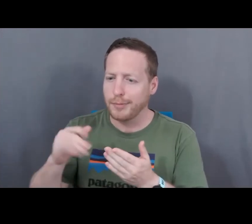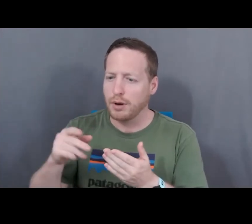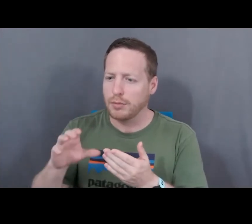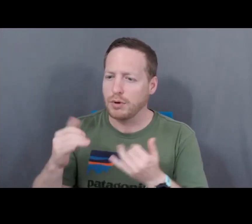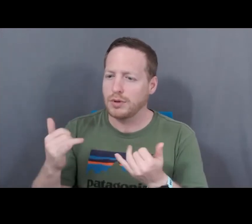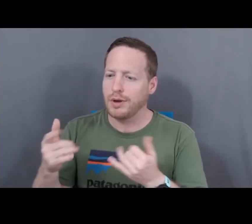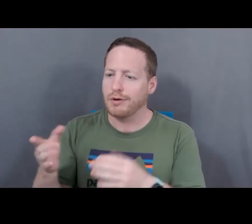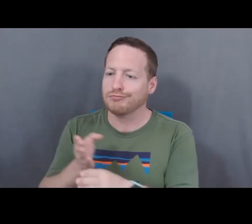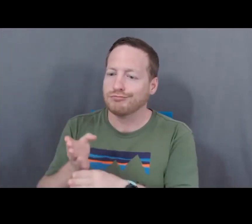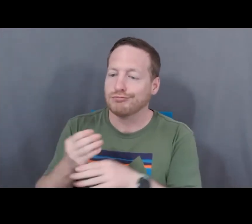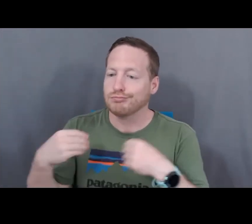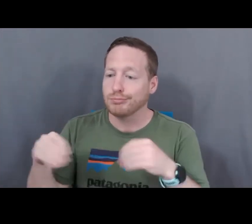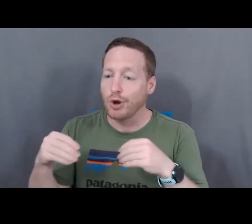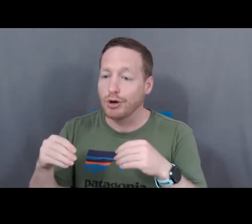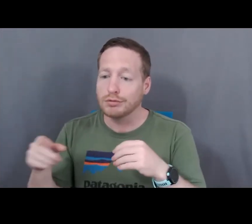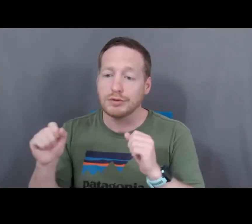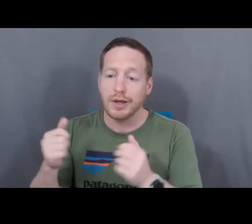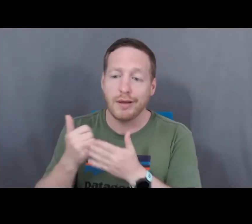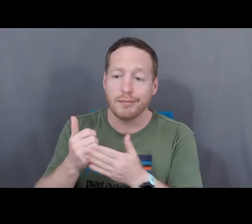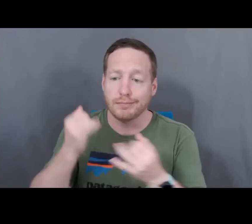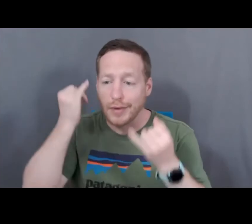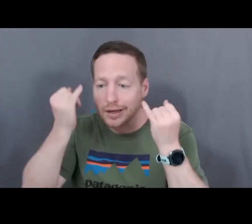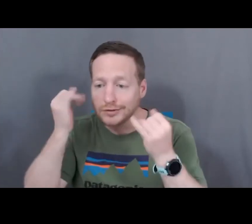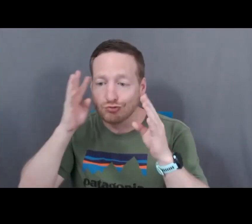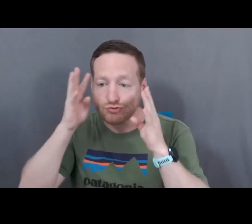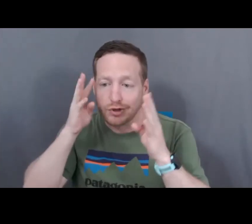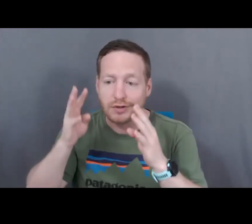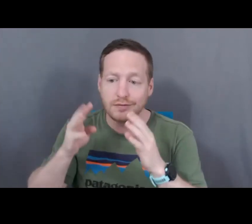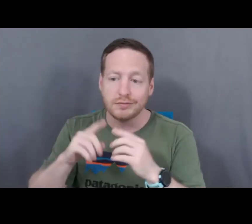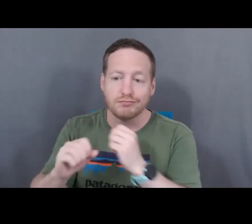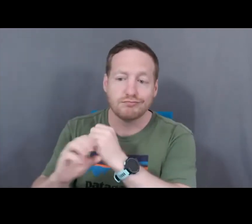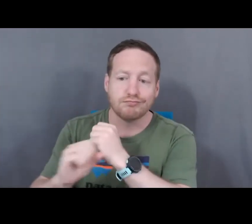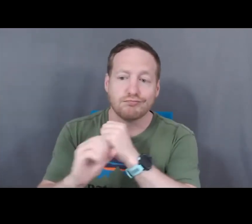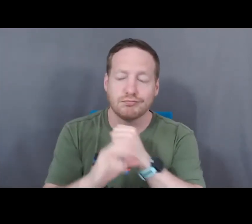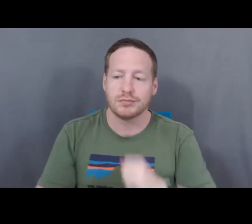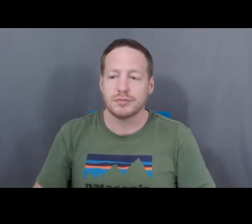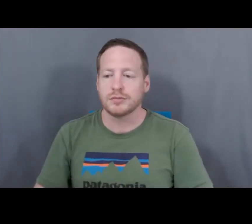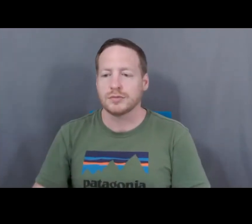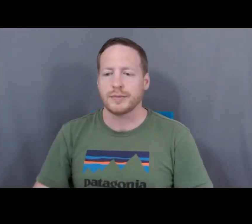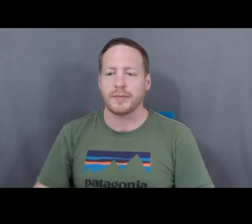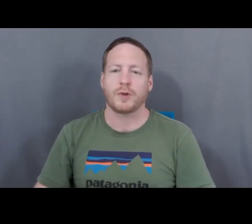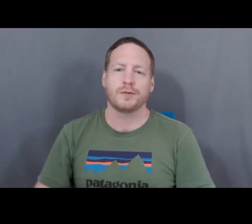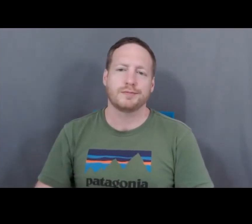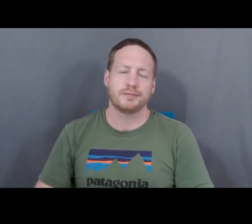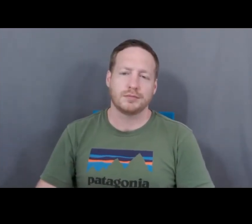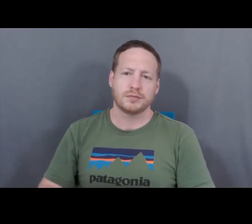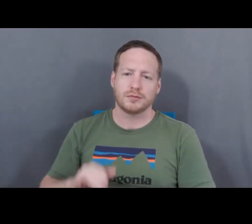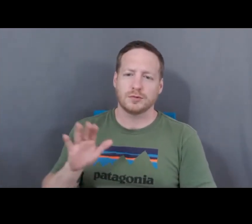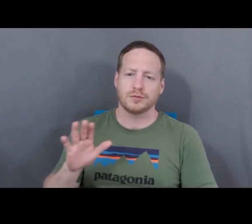there are some BIPOC that are majoring in marketing and could help with ideas and creativity. That's the comment